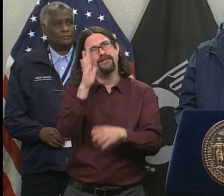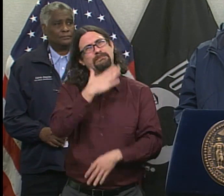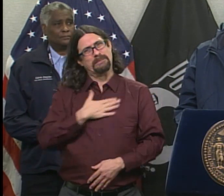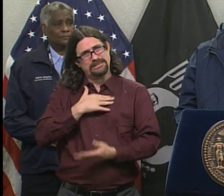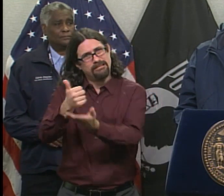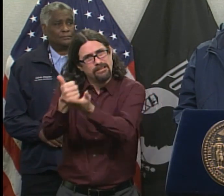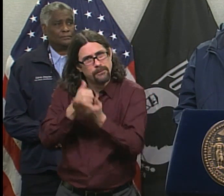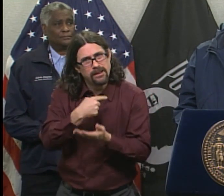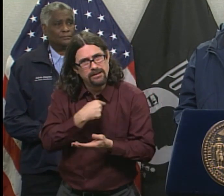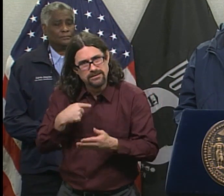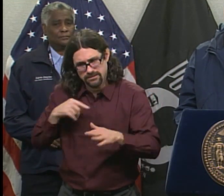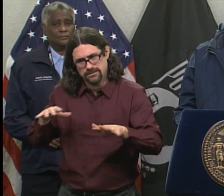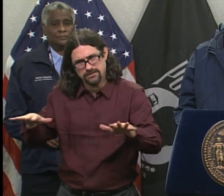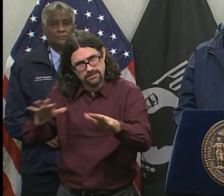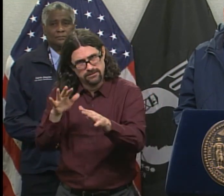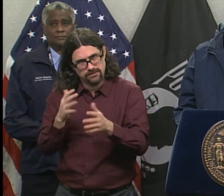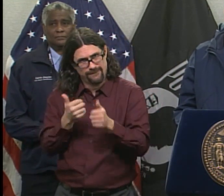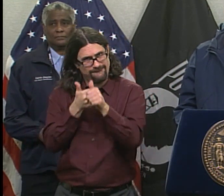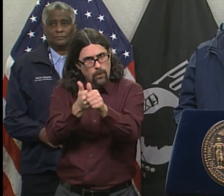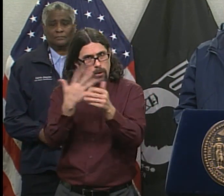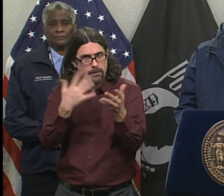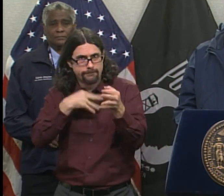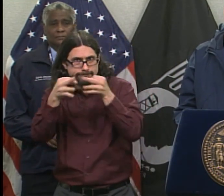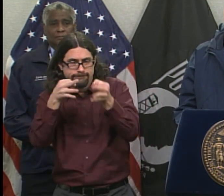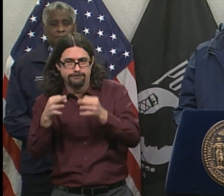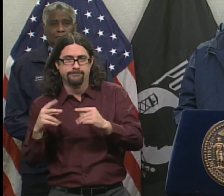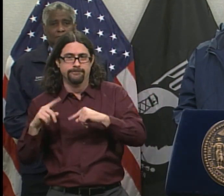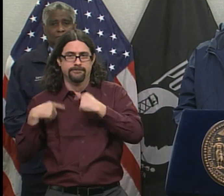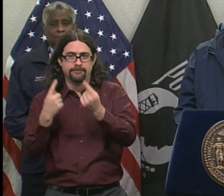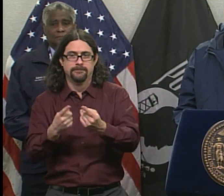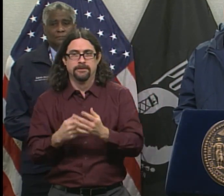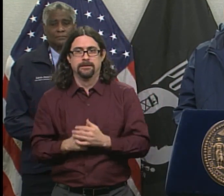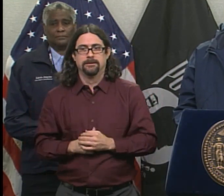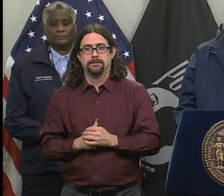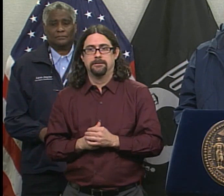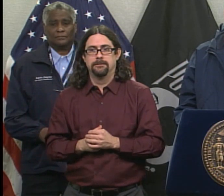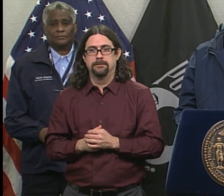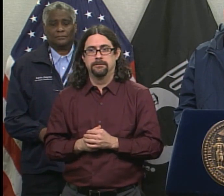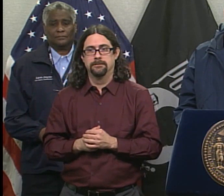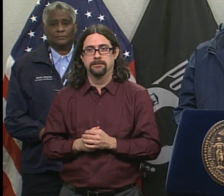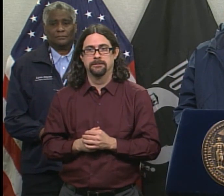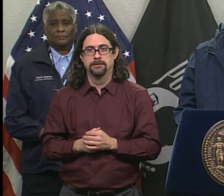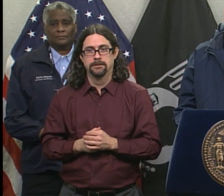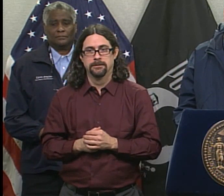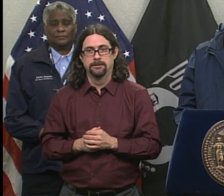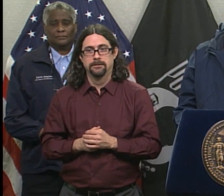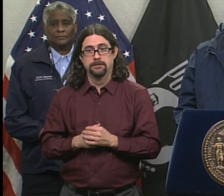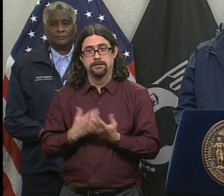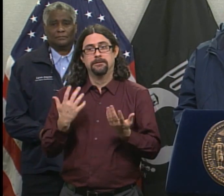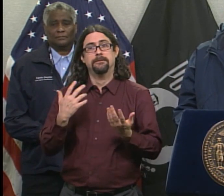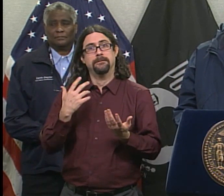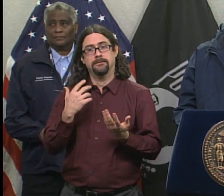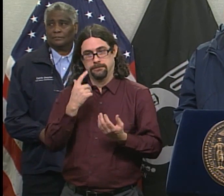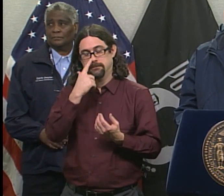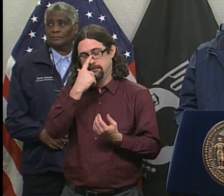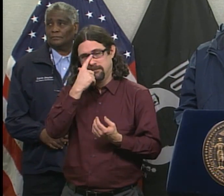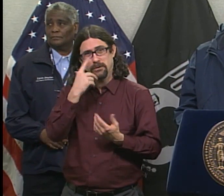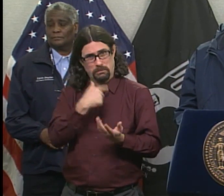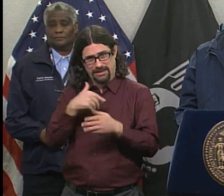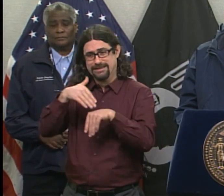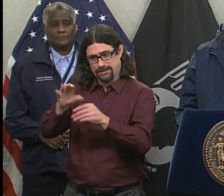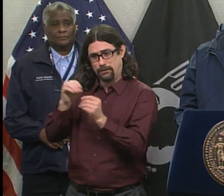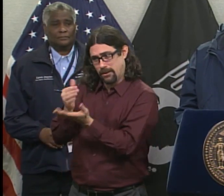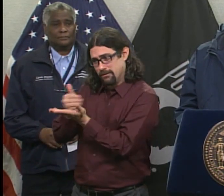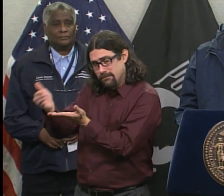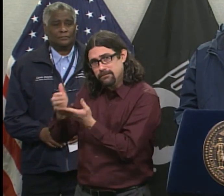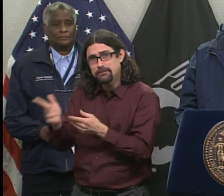more equipment. Help sanitation by not putting snow in the middle of the street. Help sanitation by not trying to drive. Stay out of the way